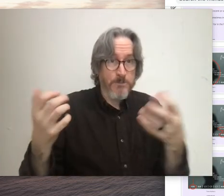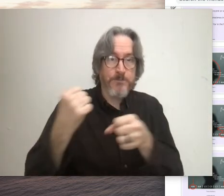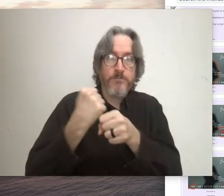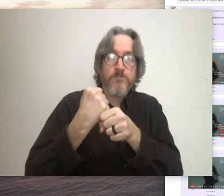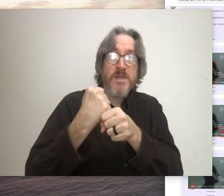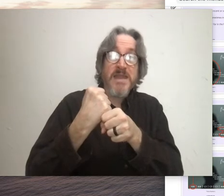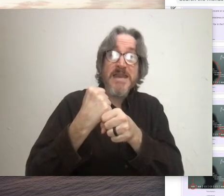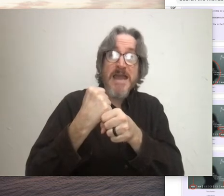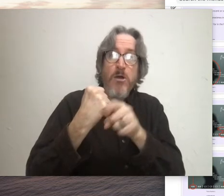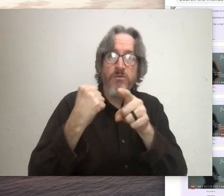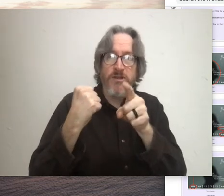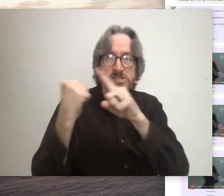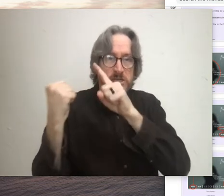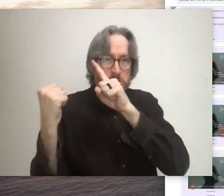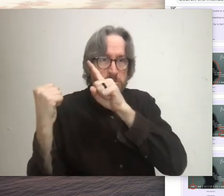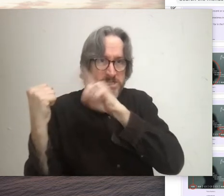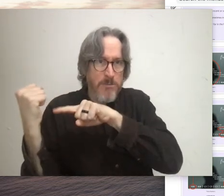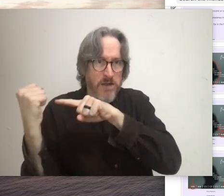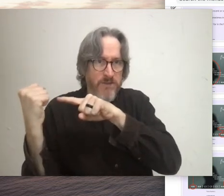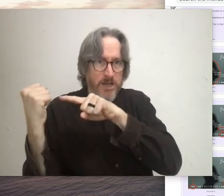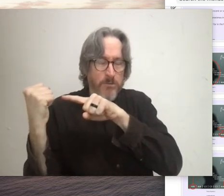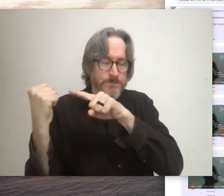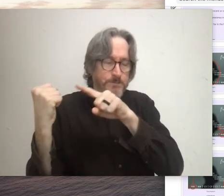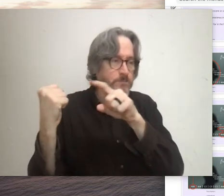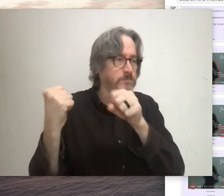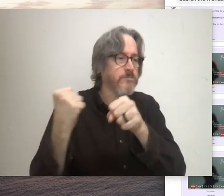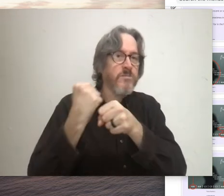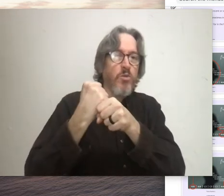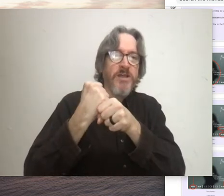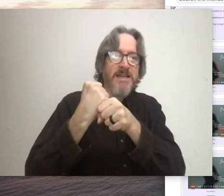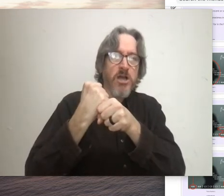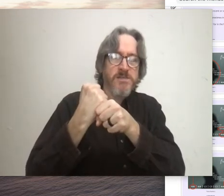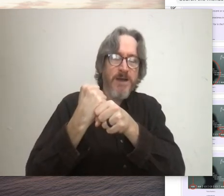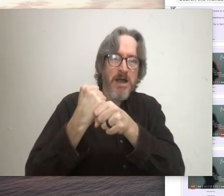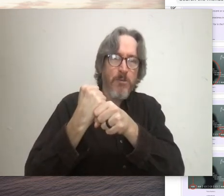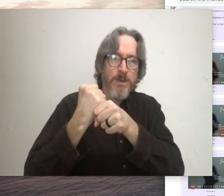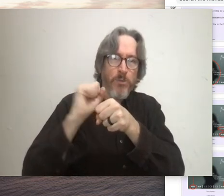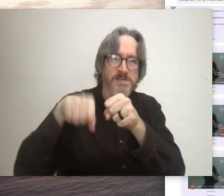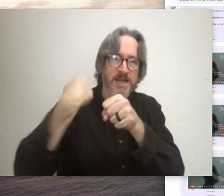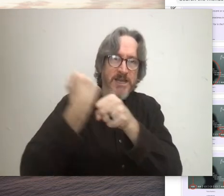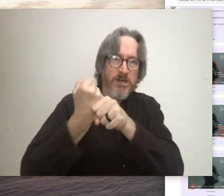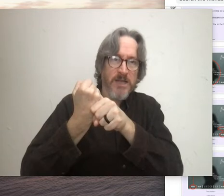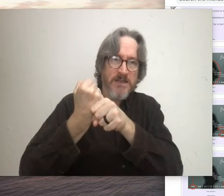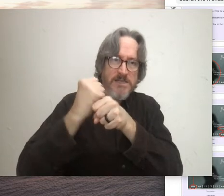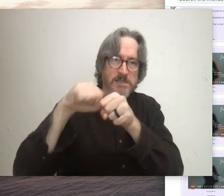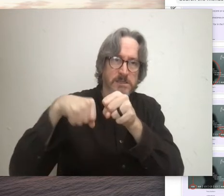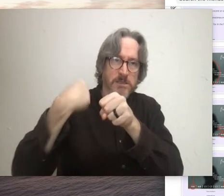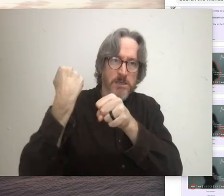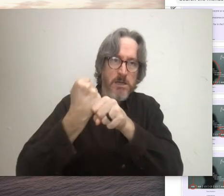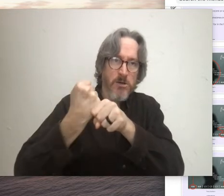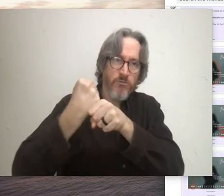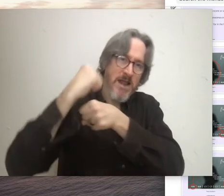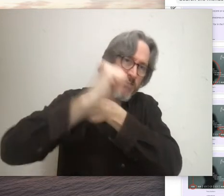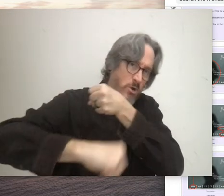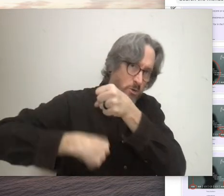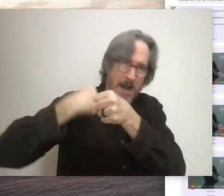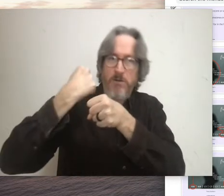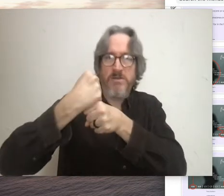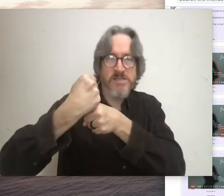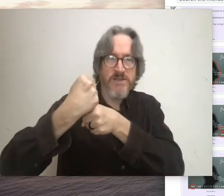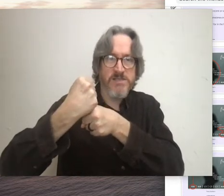year. Now, there's a snapshot video where the guy talks about how people will sign gear like this rather